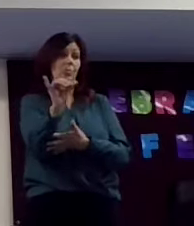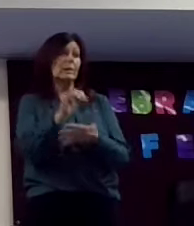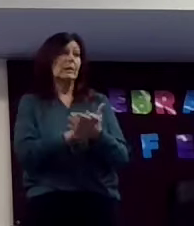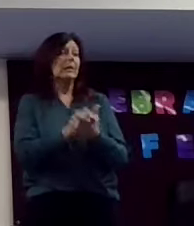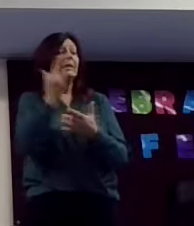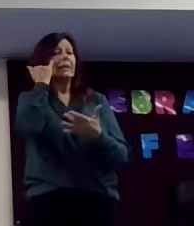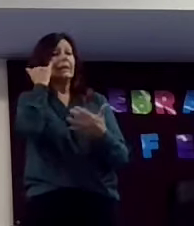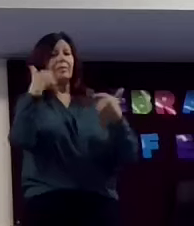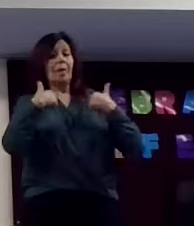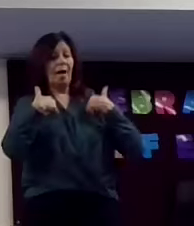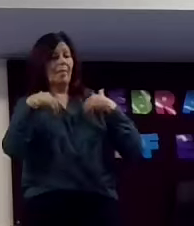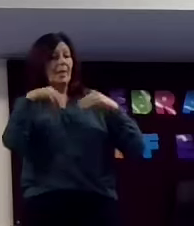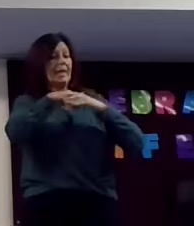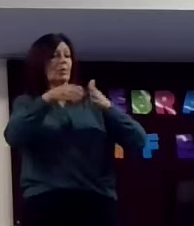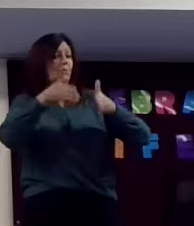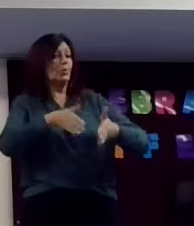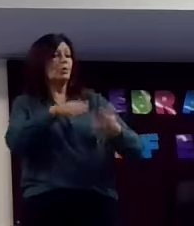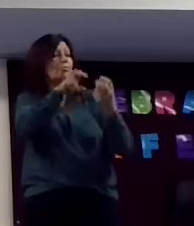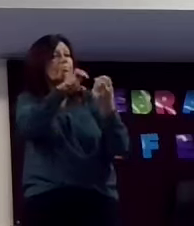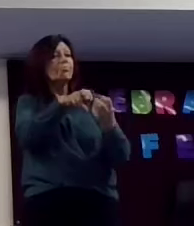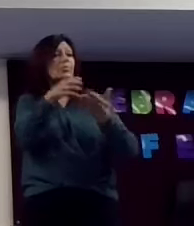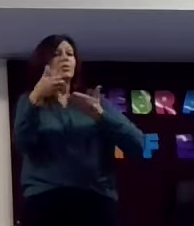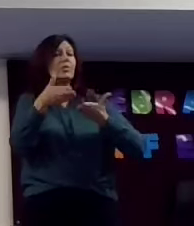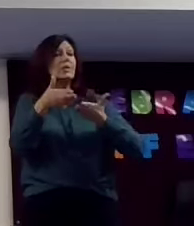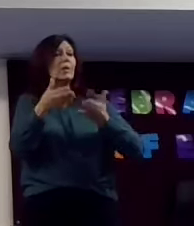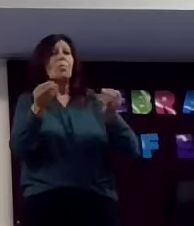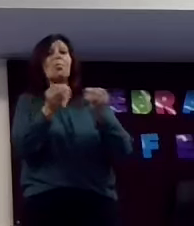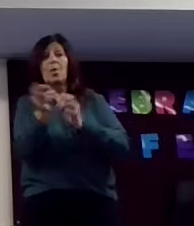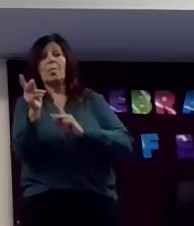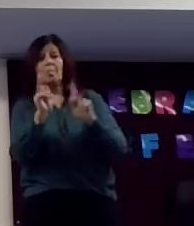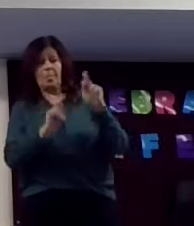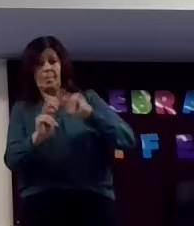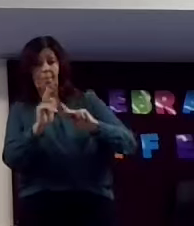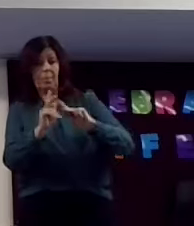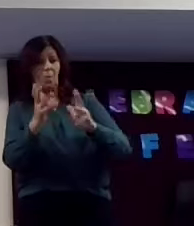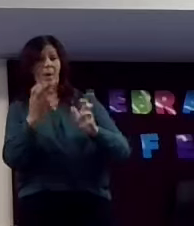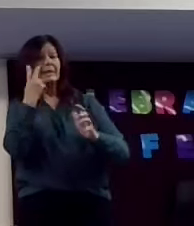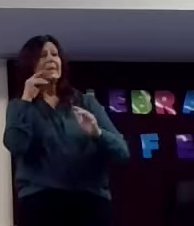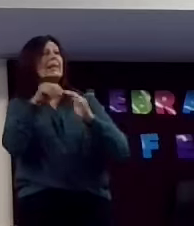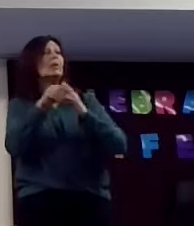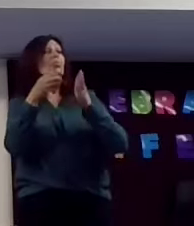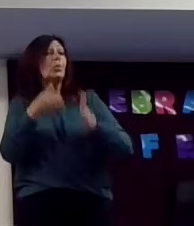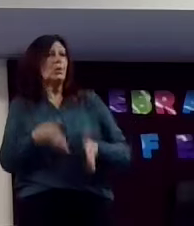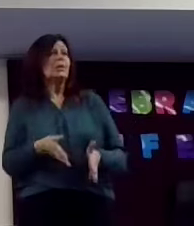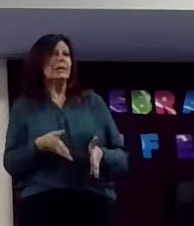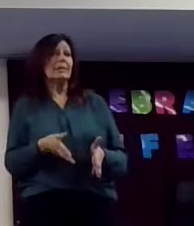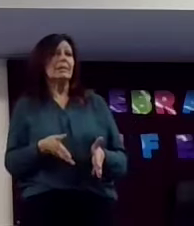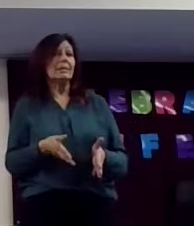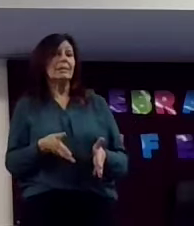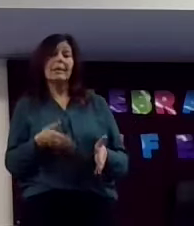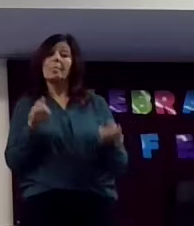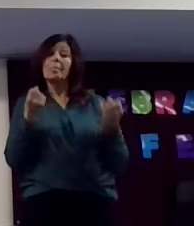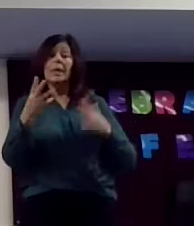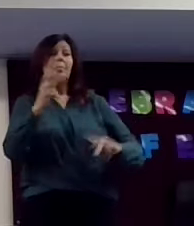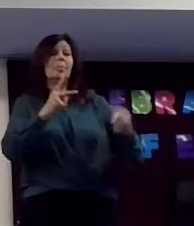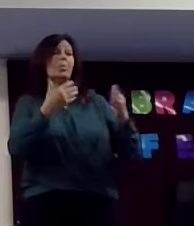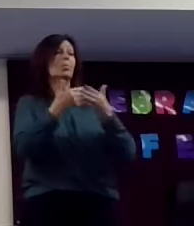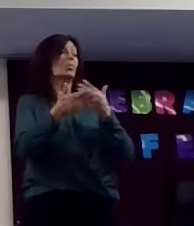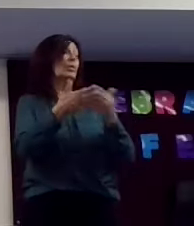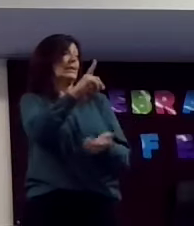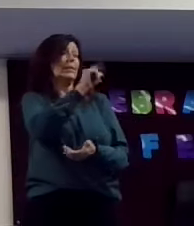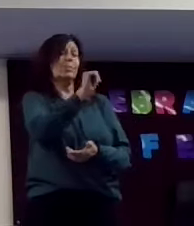That if we're going to have in-person services and we're going to have more people to serve, and people want to be seen in person, then many people, whether they have